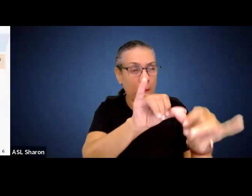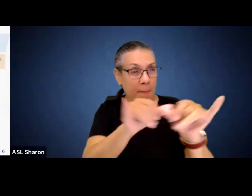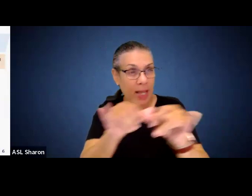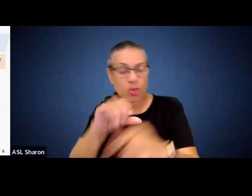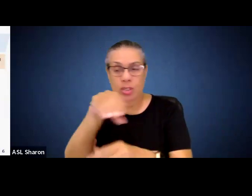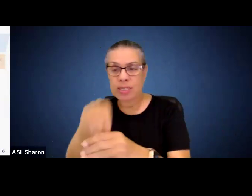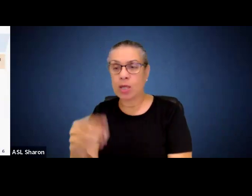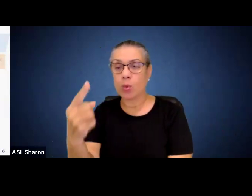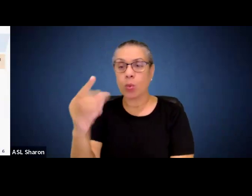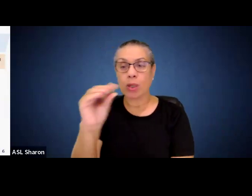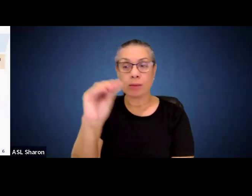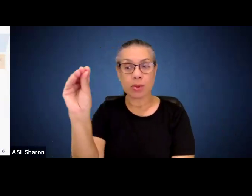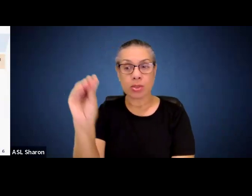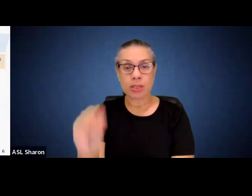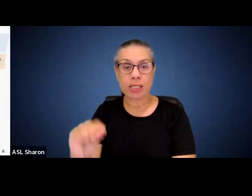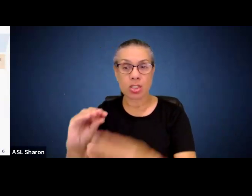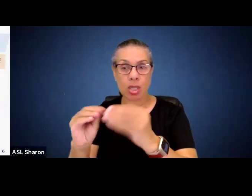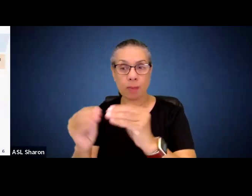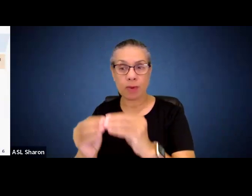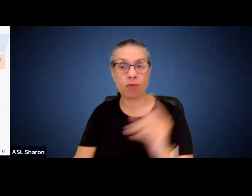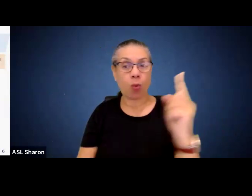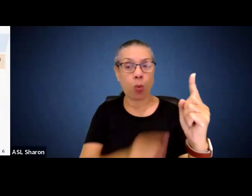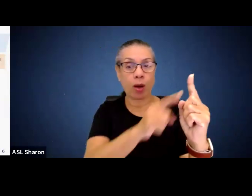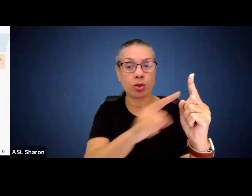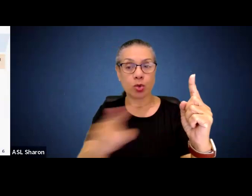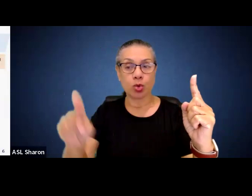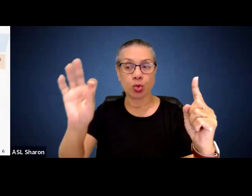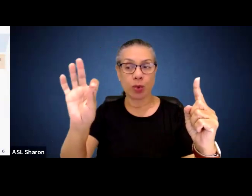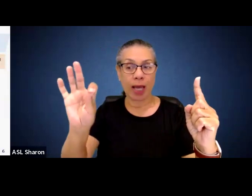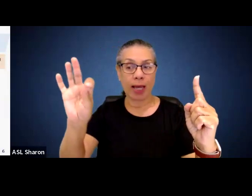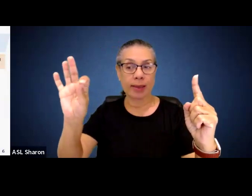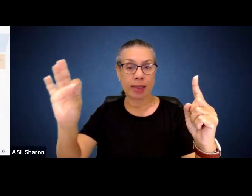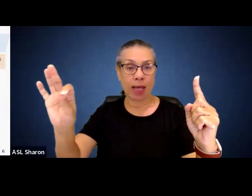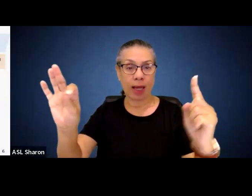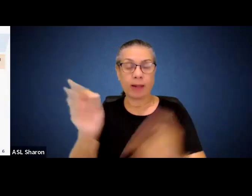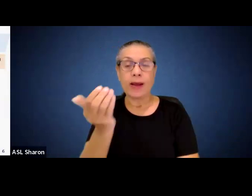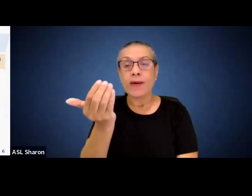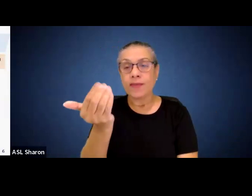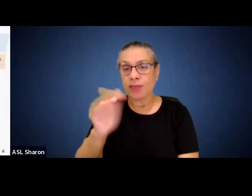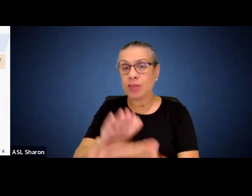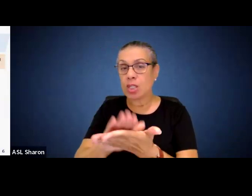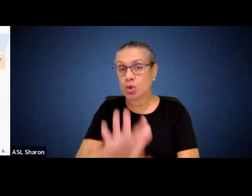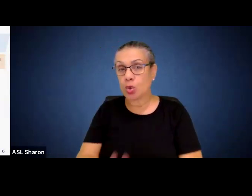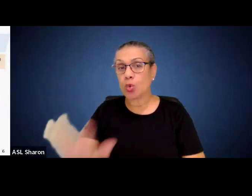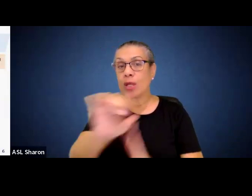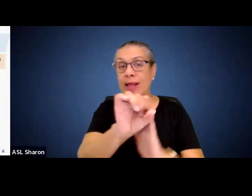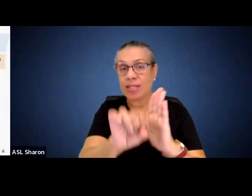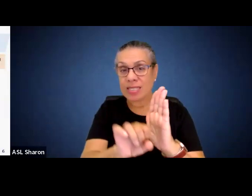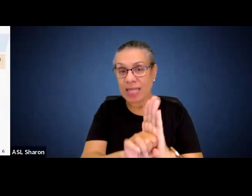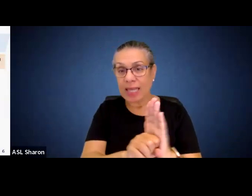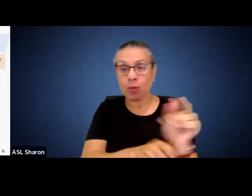single percentile rating from 1 to 99, with approximately 15 schools in the state at each